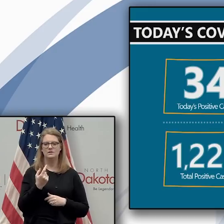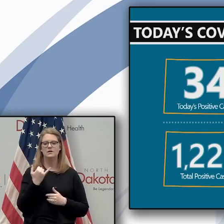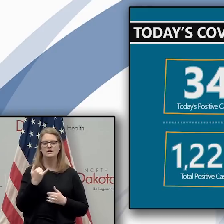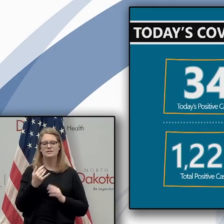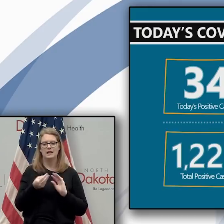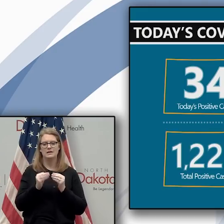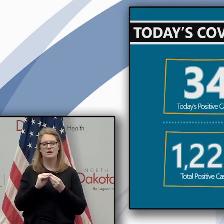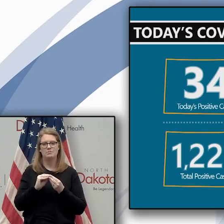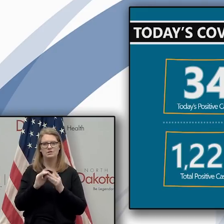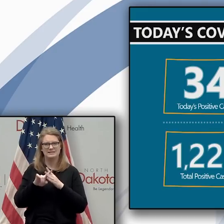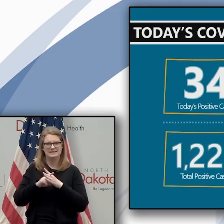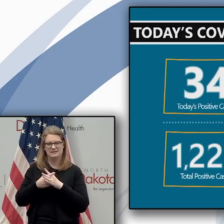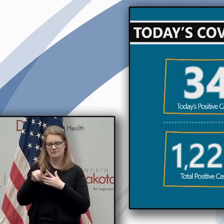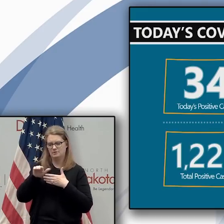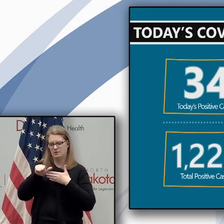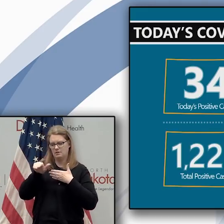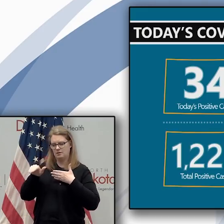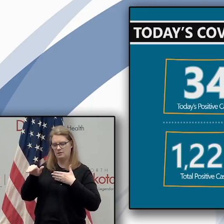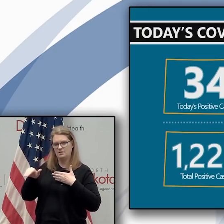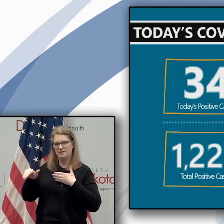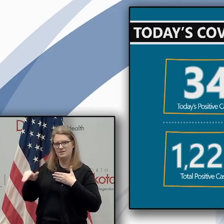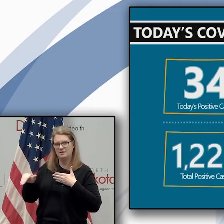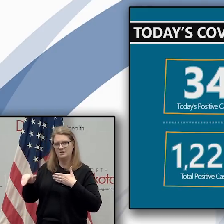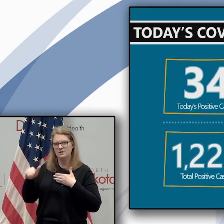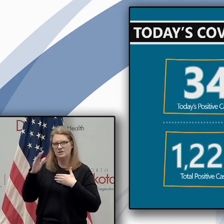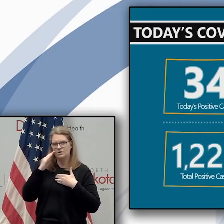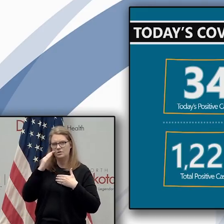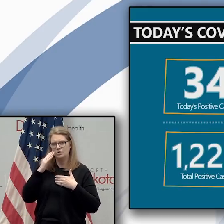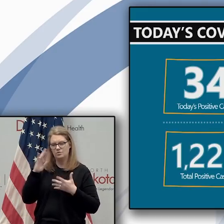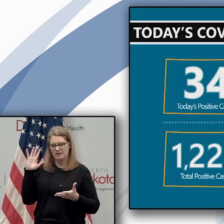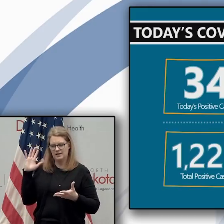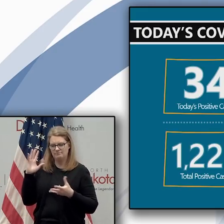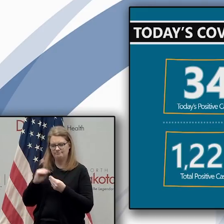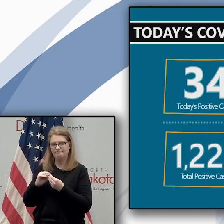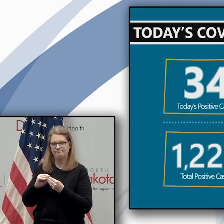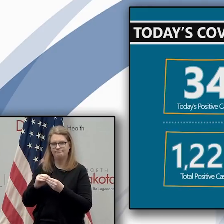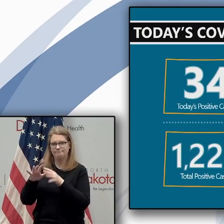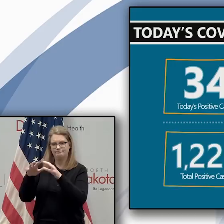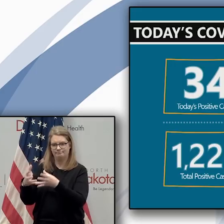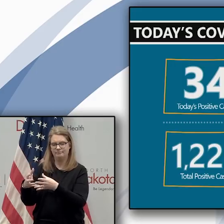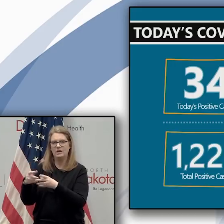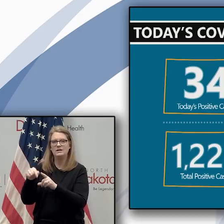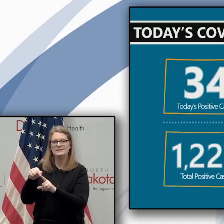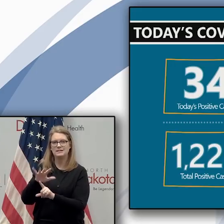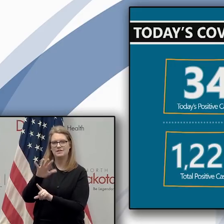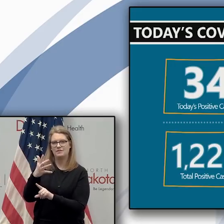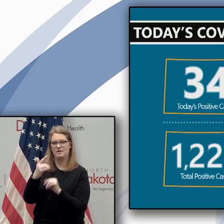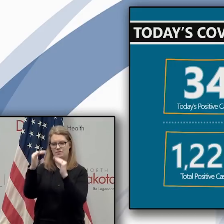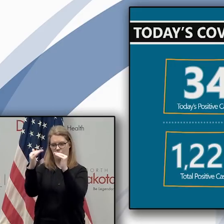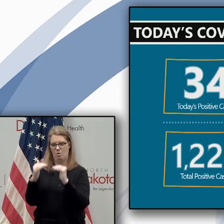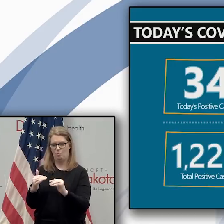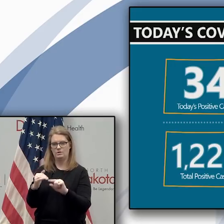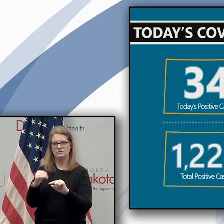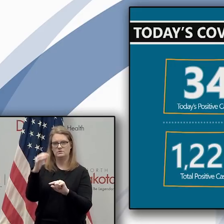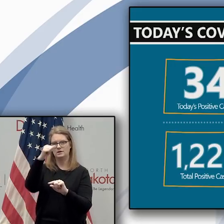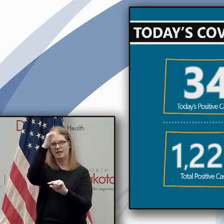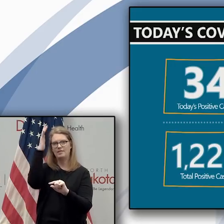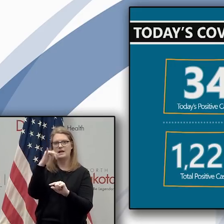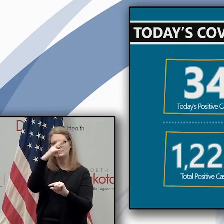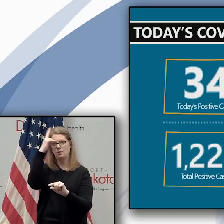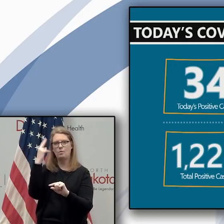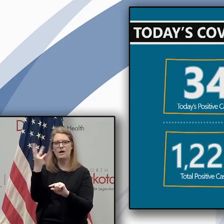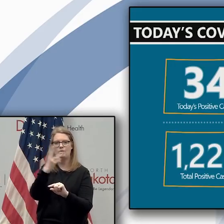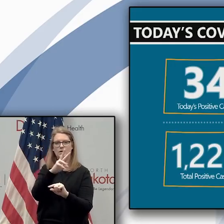now trending downward at 3.5%, that cumulative average positive rate, 5th lowest in the country behind Alaska, Hawaii,